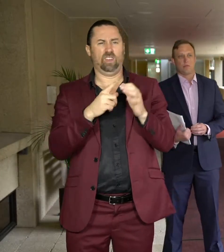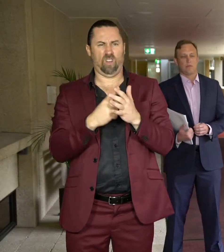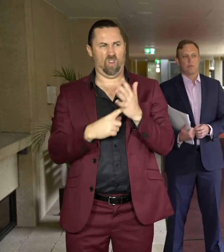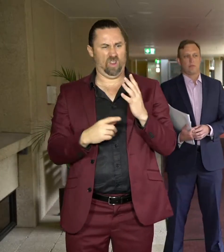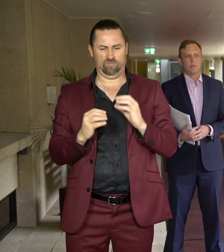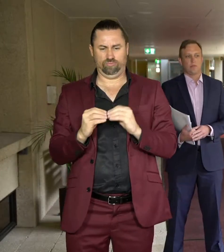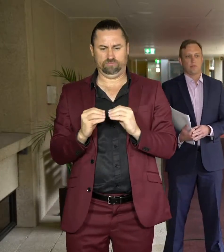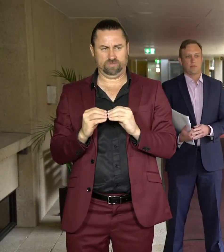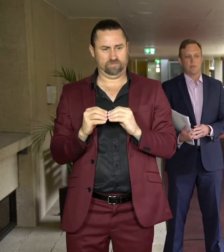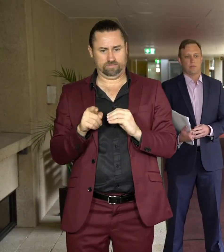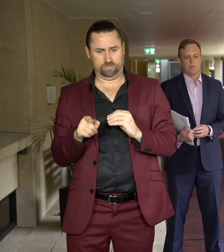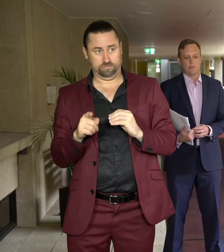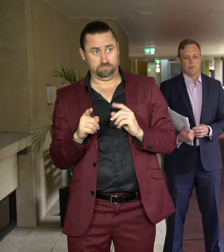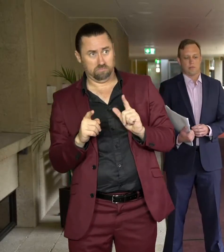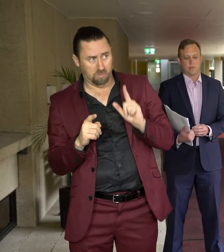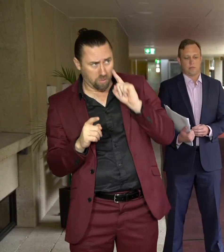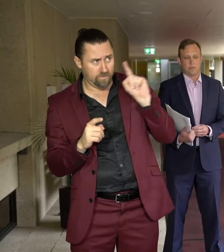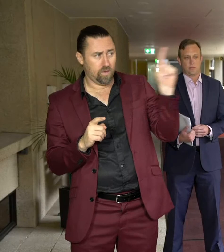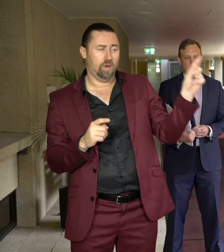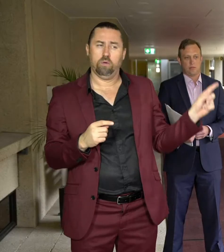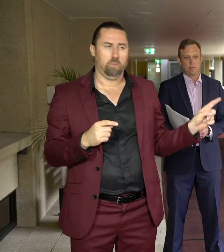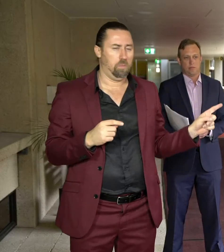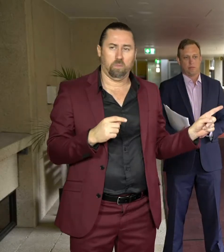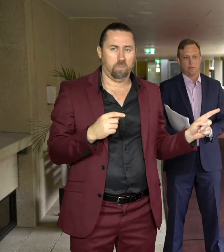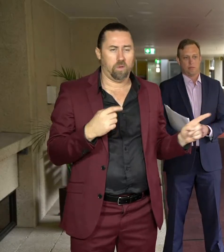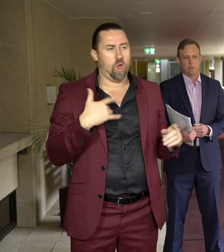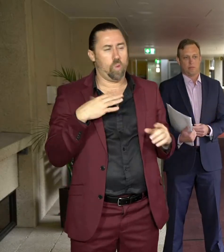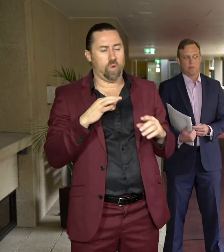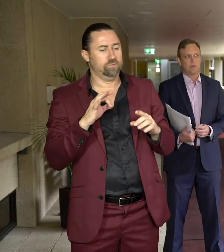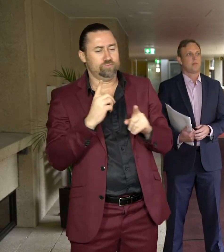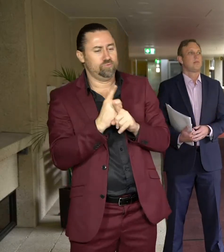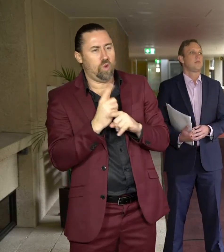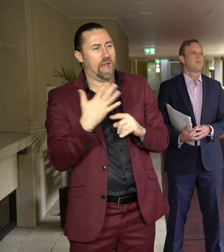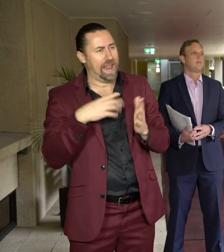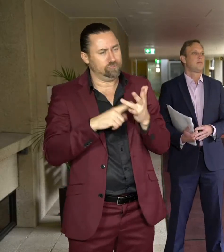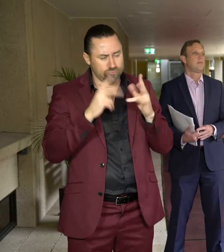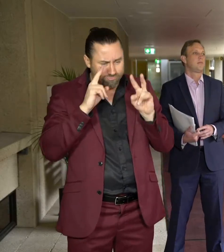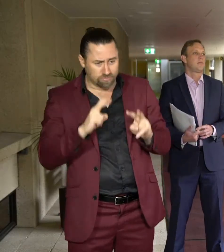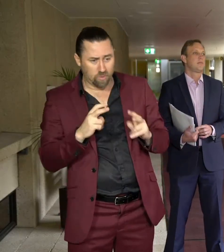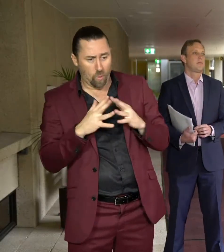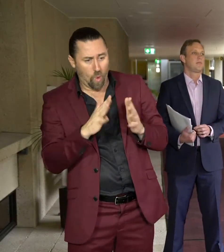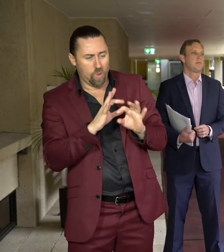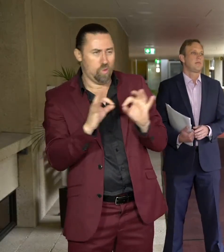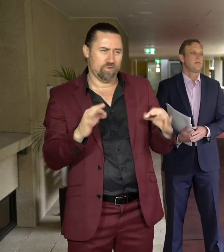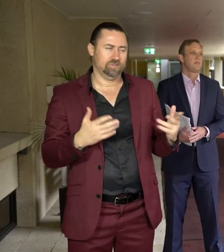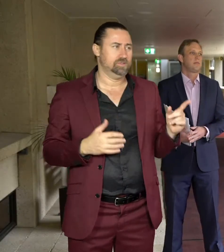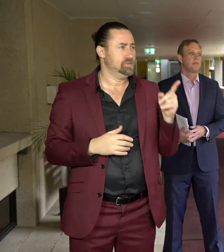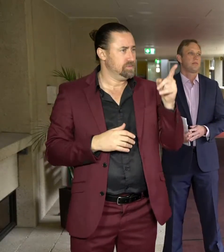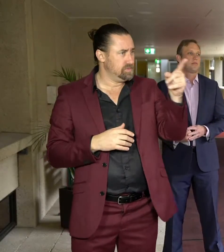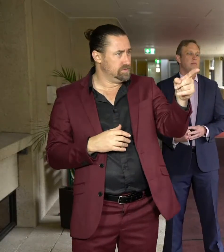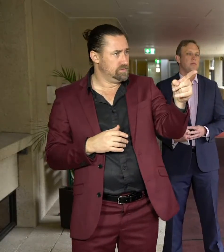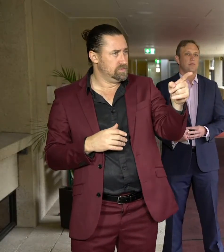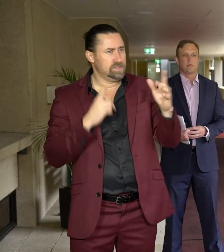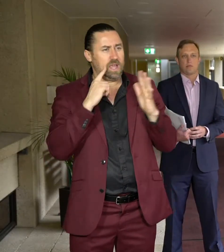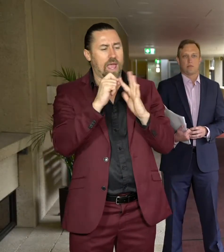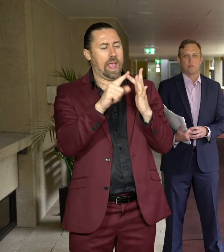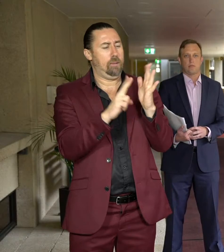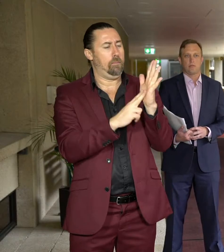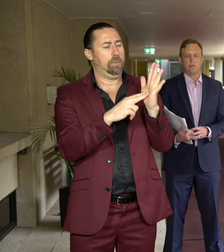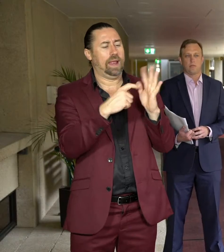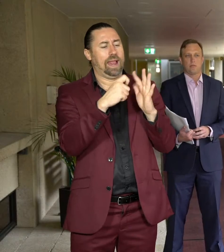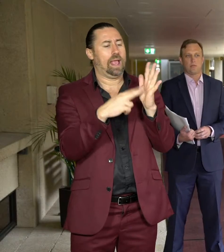I think this is something we need to explore very quickly and work through it. Would there be any risk to residents around the area?